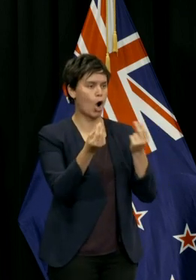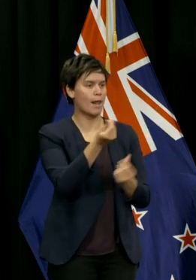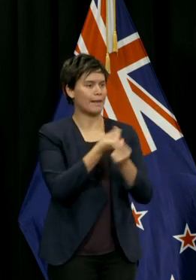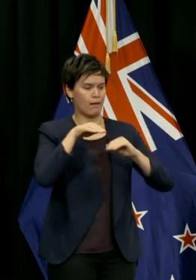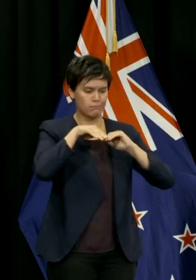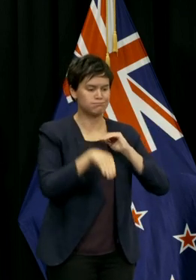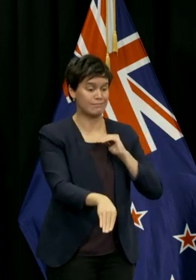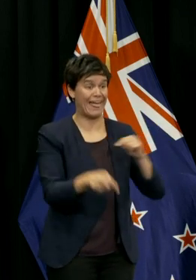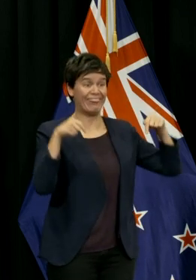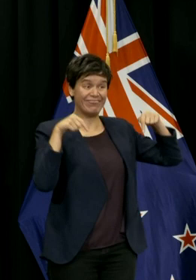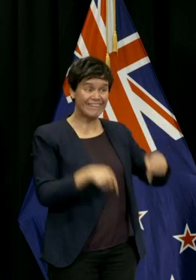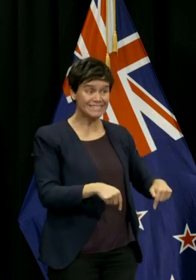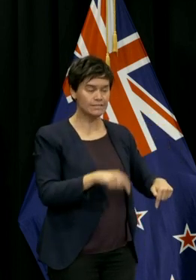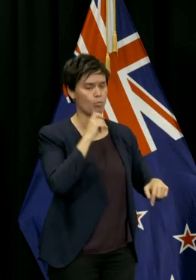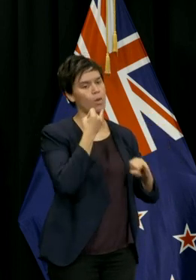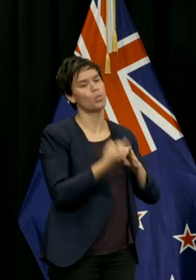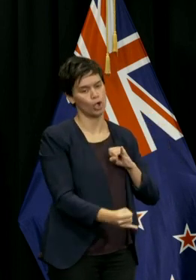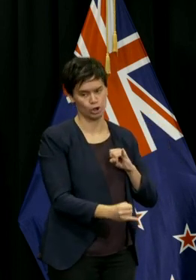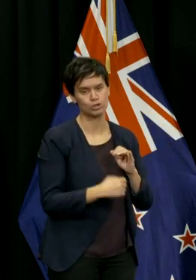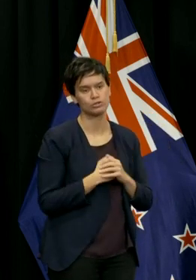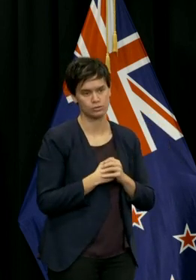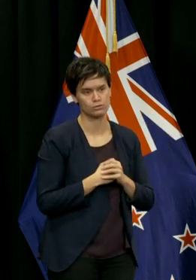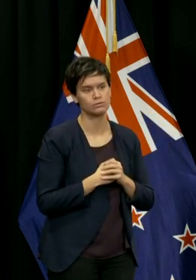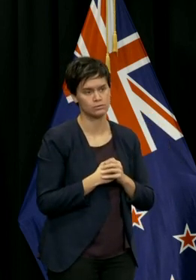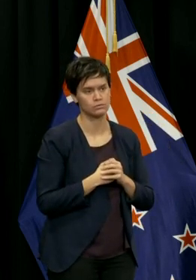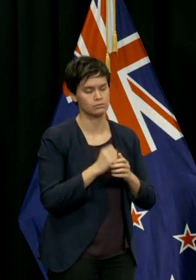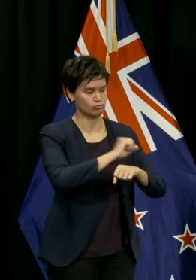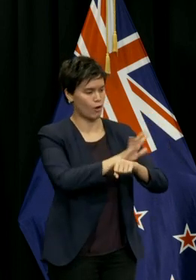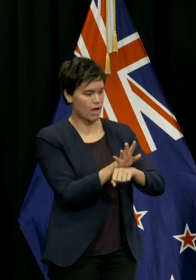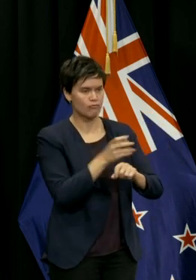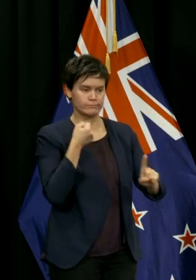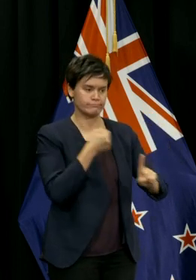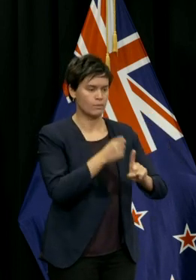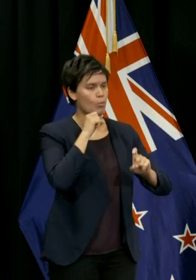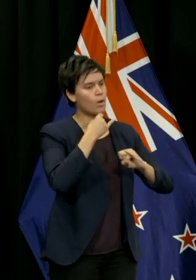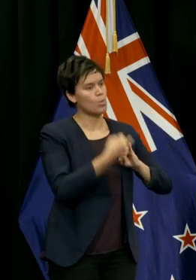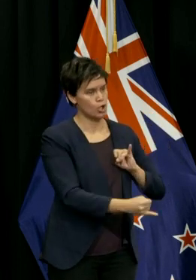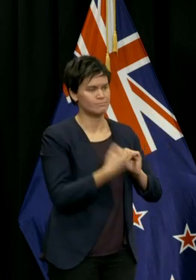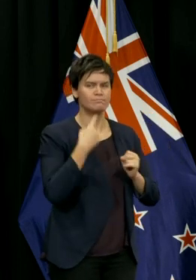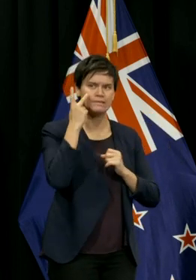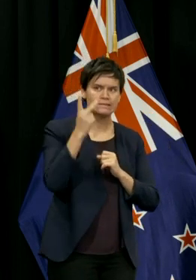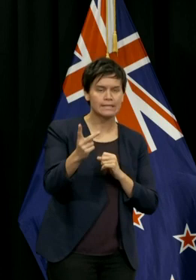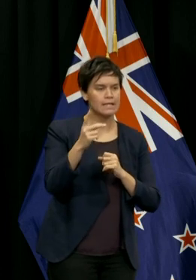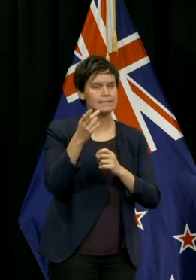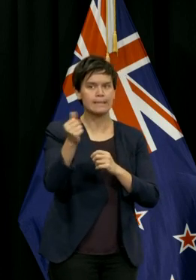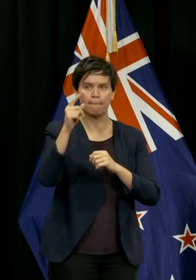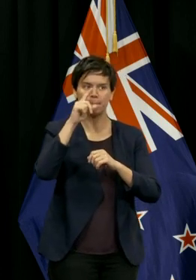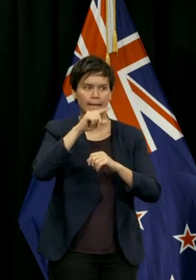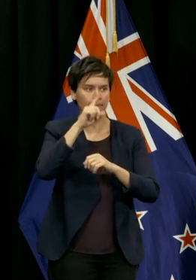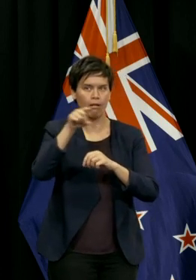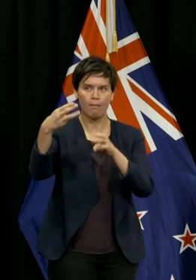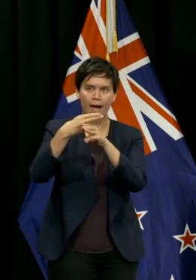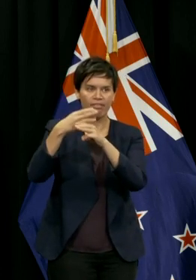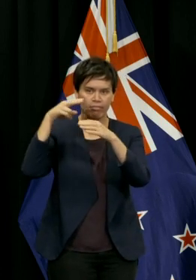significantly worse than that. I've seen some numbers in the media today from economists making projections. Those are very difficult projections